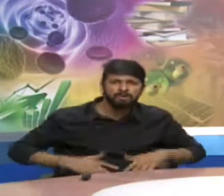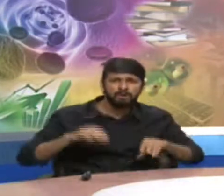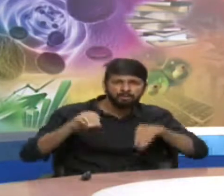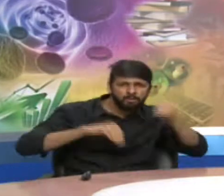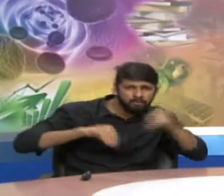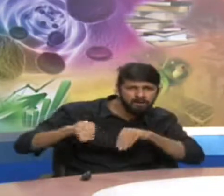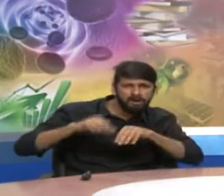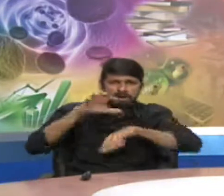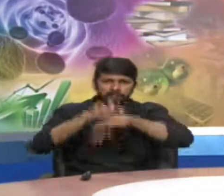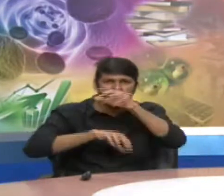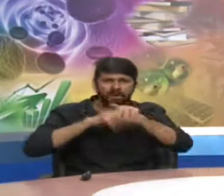animals.